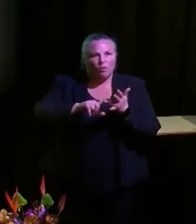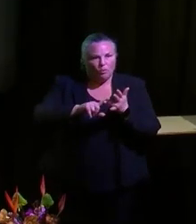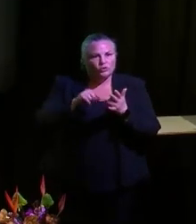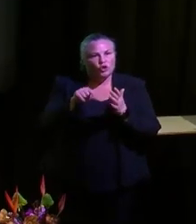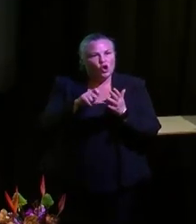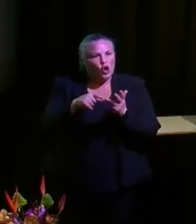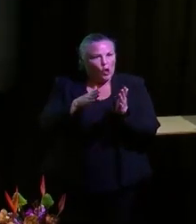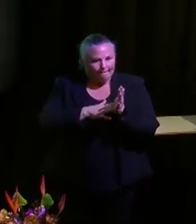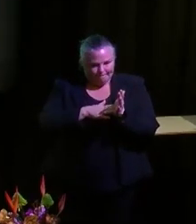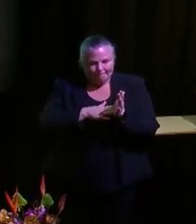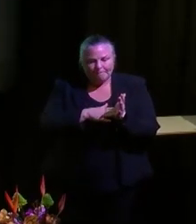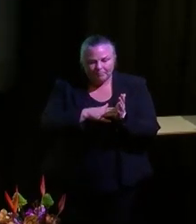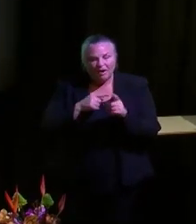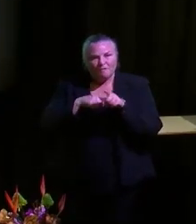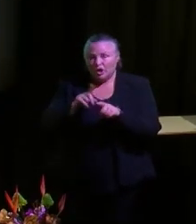Mabo Legacy.